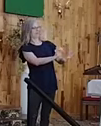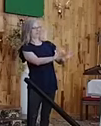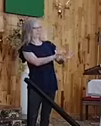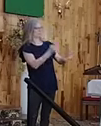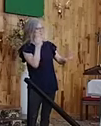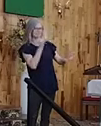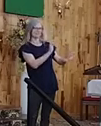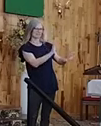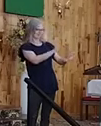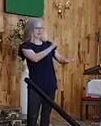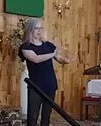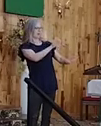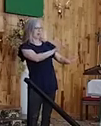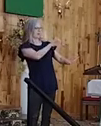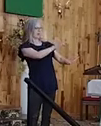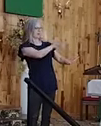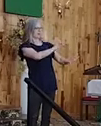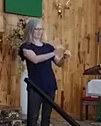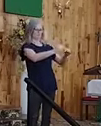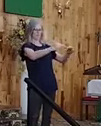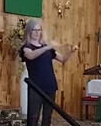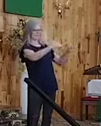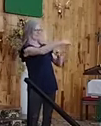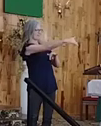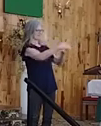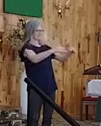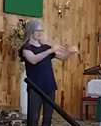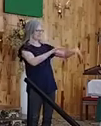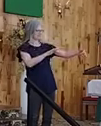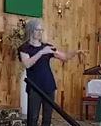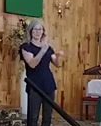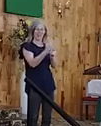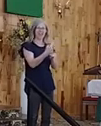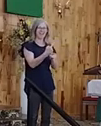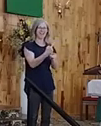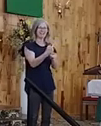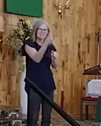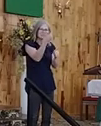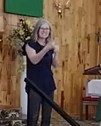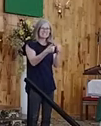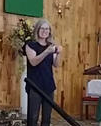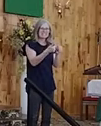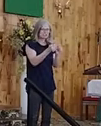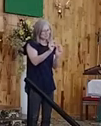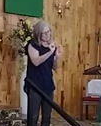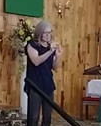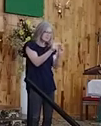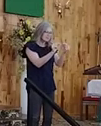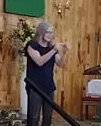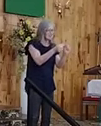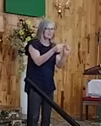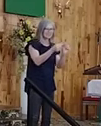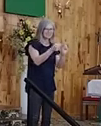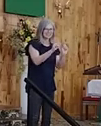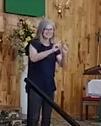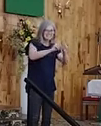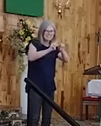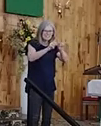it flashes several different ways because each cut in it is a different